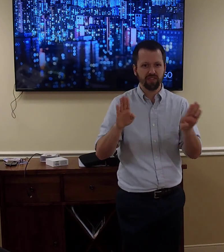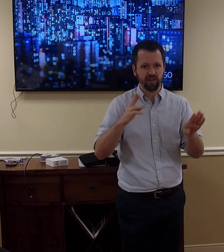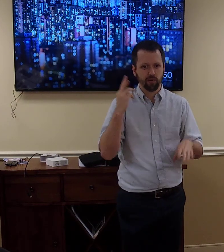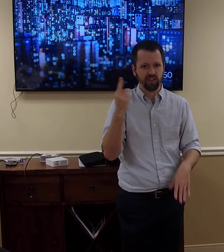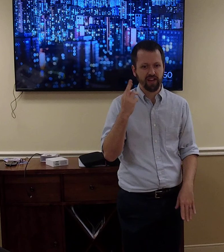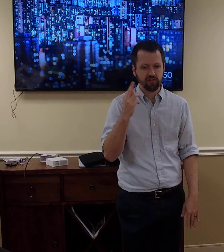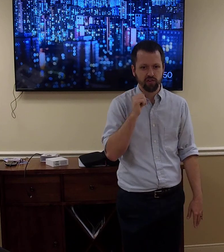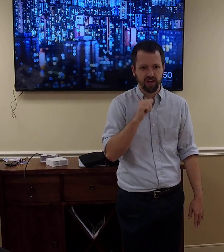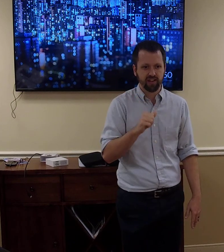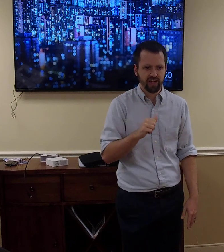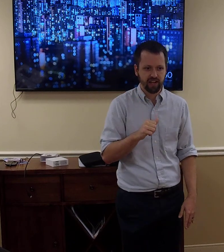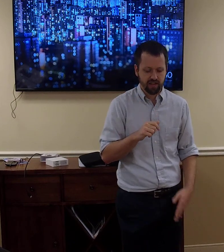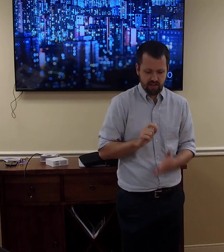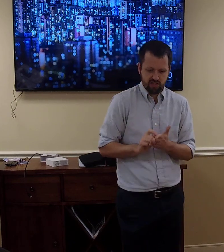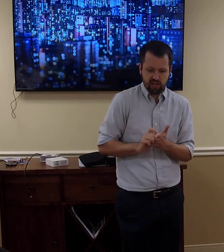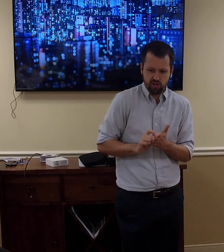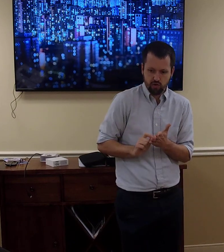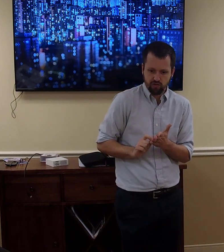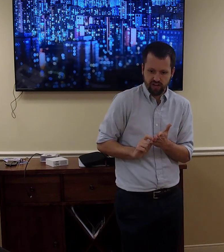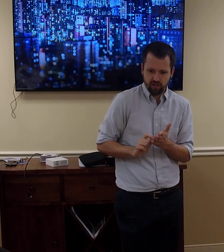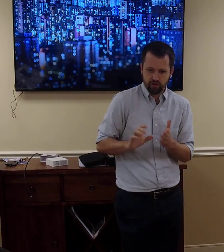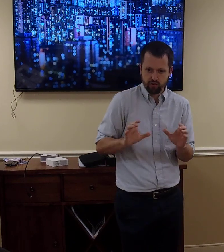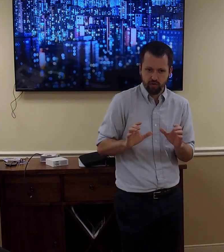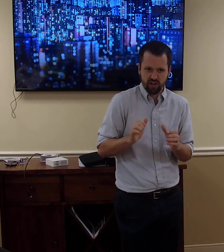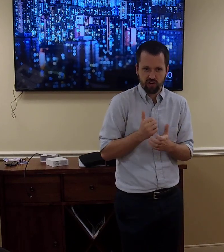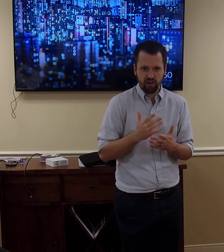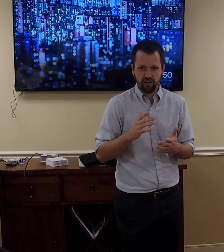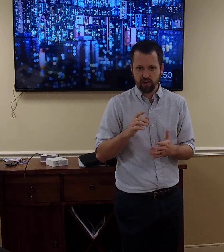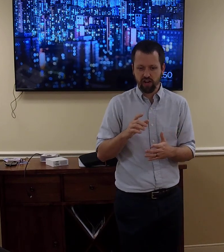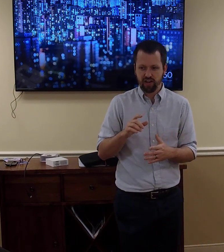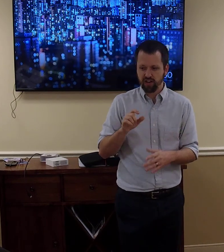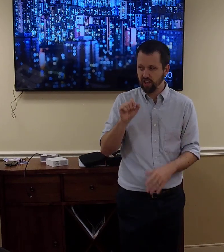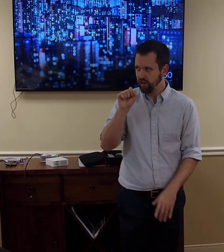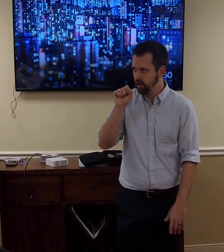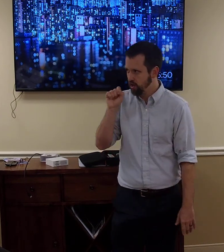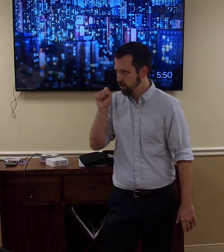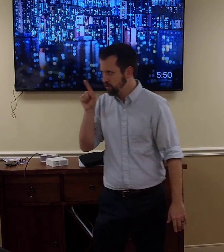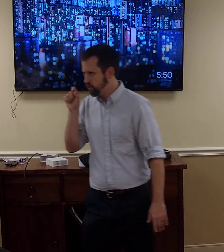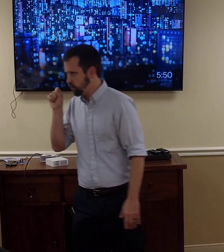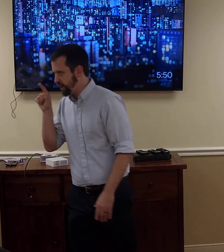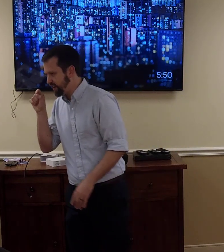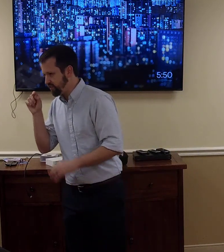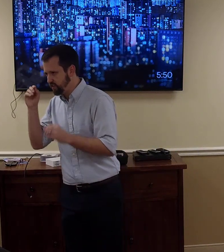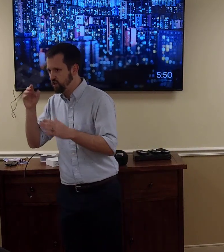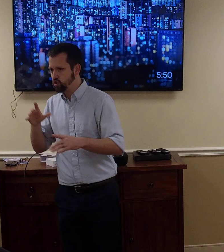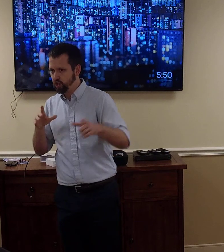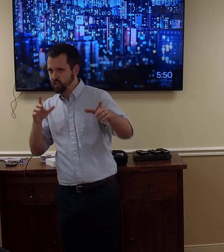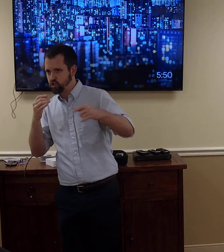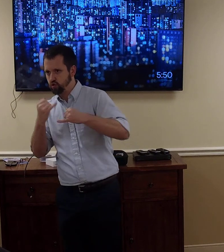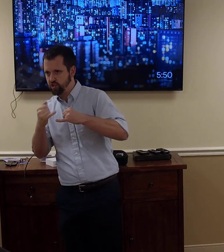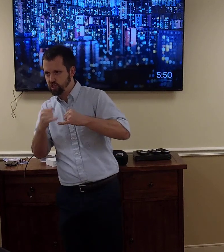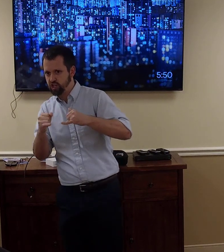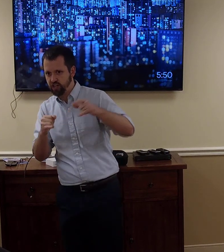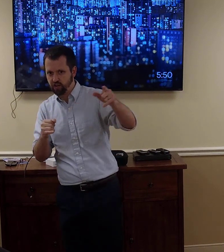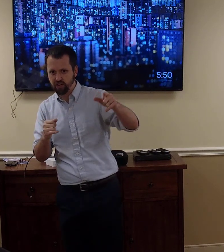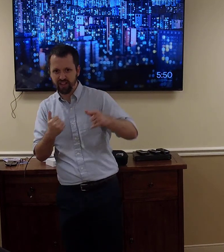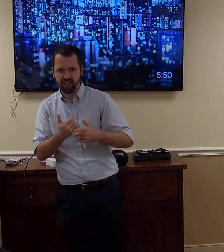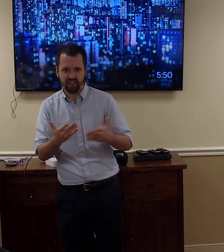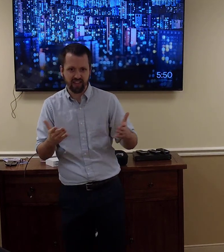they realize you're not like taking notes on how they're doing, or They you're smack not you. gonna like, rat out to the teacher like that student's cheating or anything like